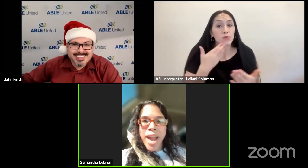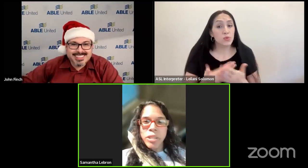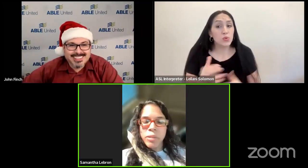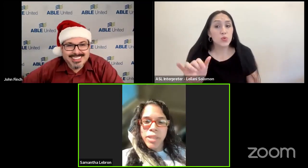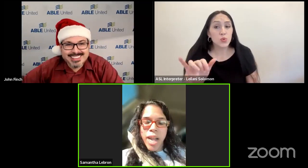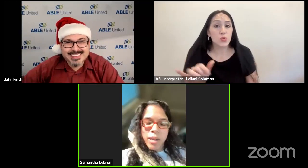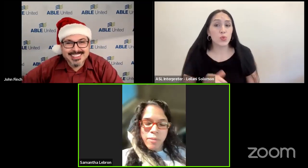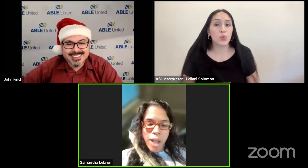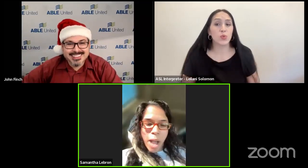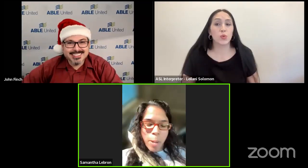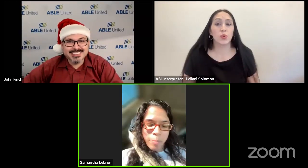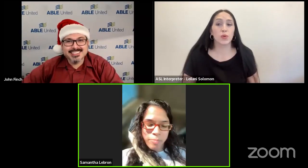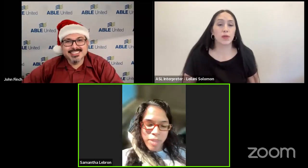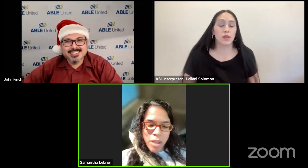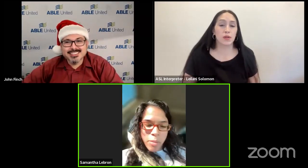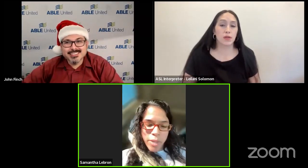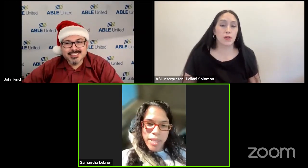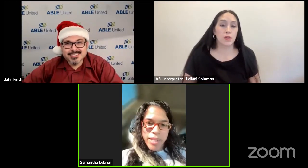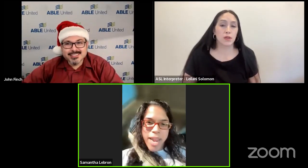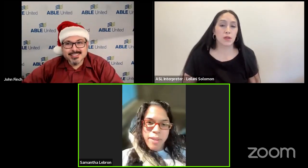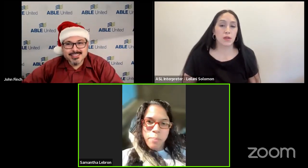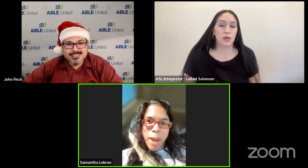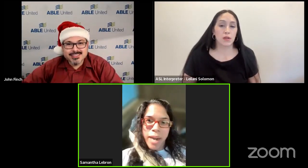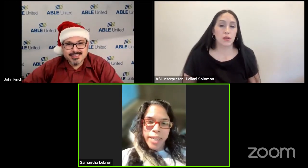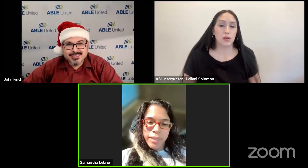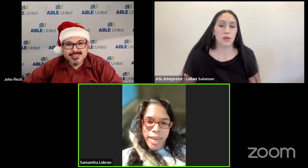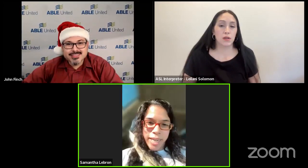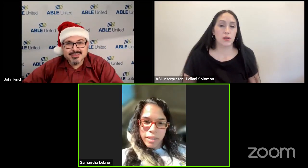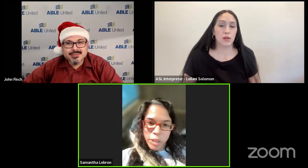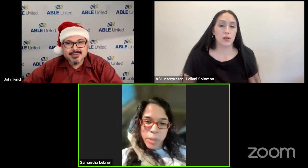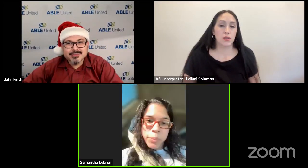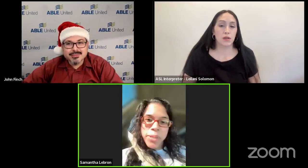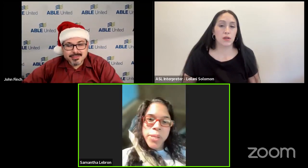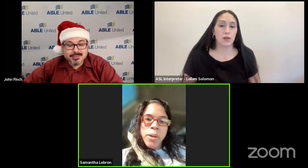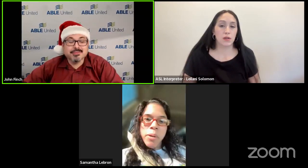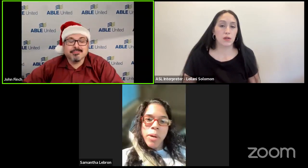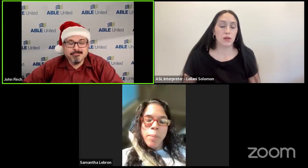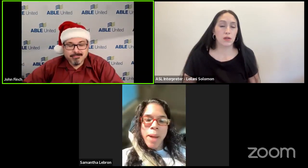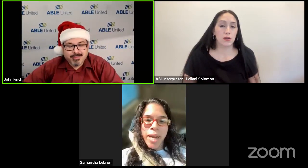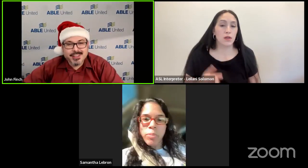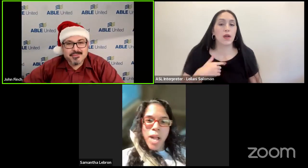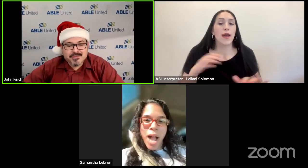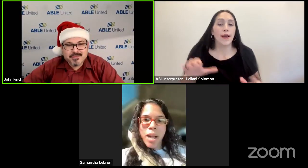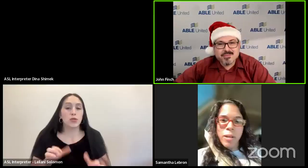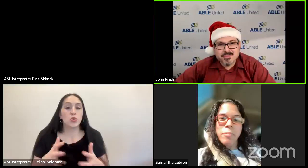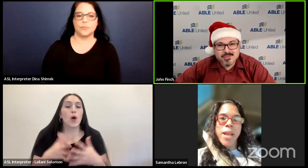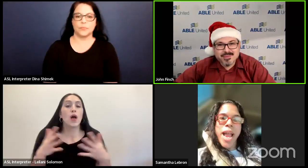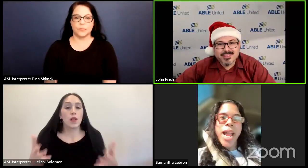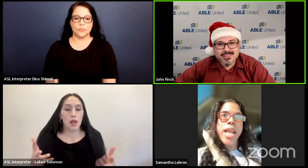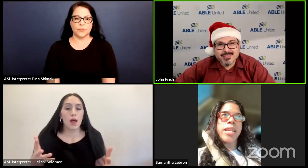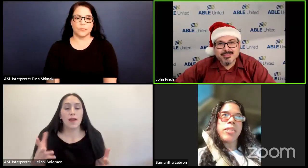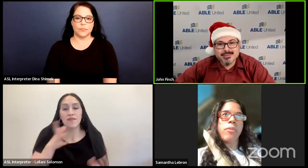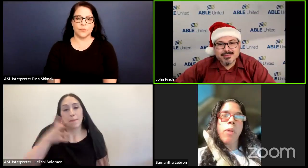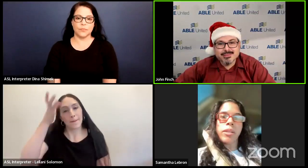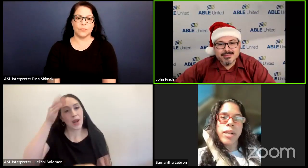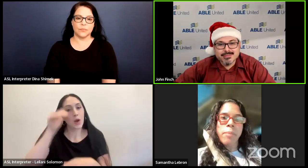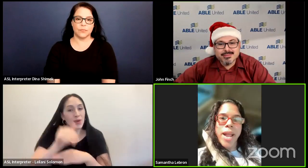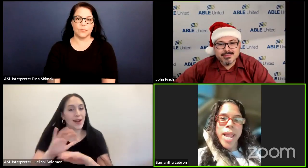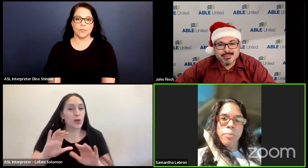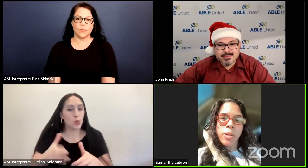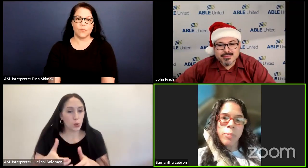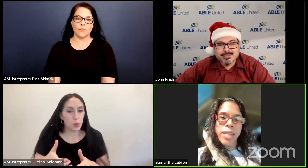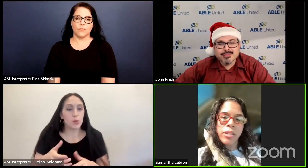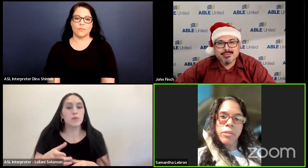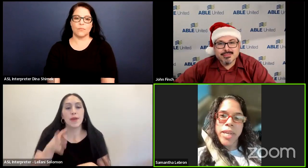letting, you know, I do a lot of, what is it, parent night groups where parents will come and will want to learn